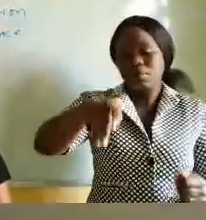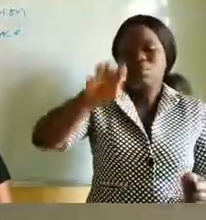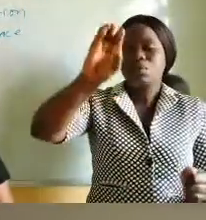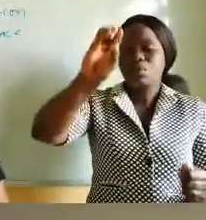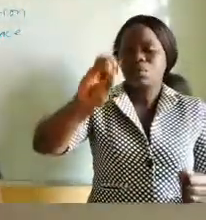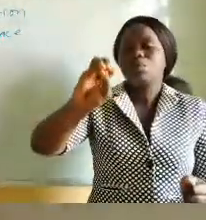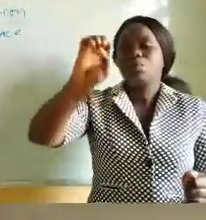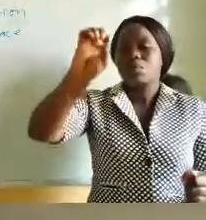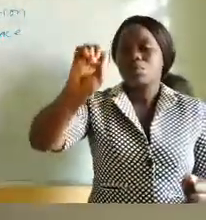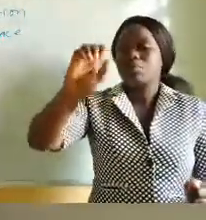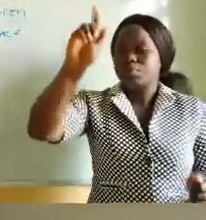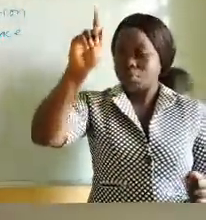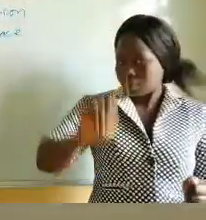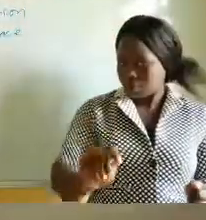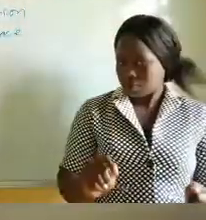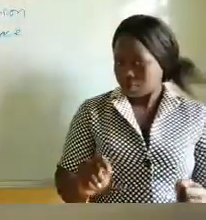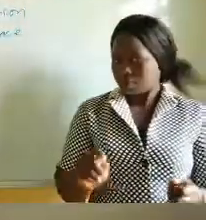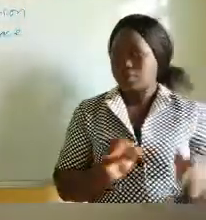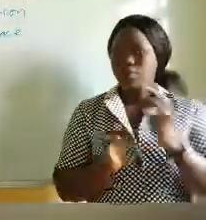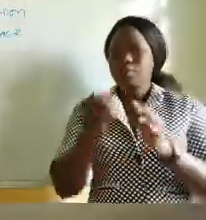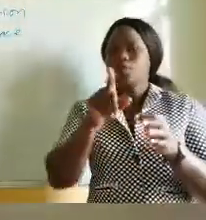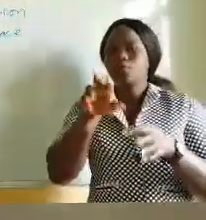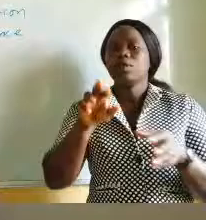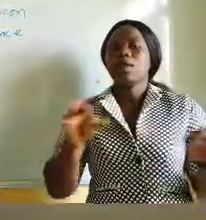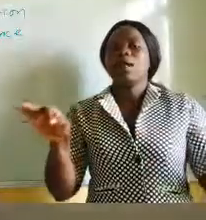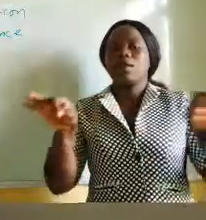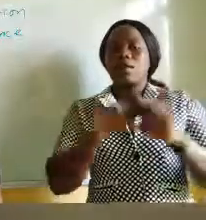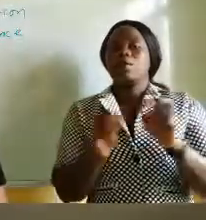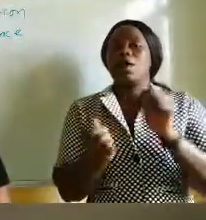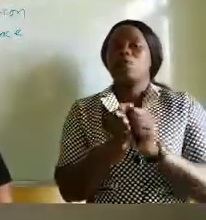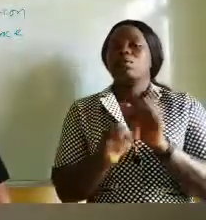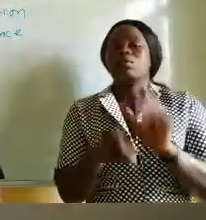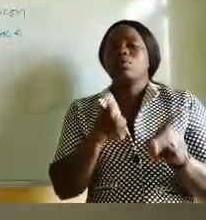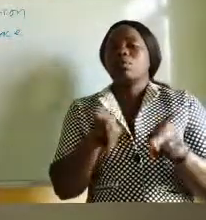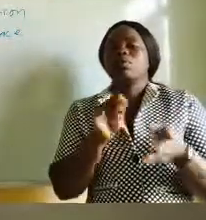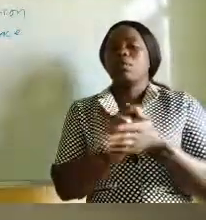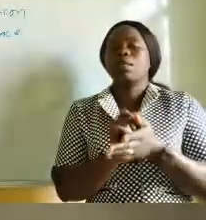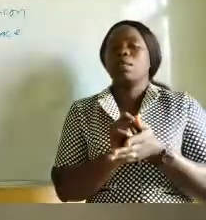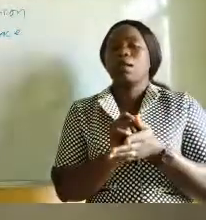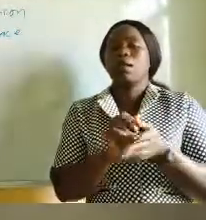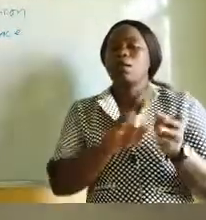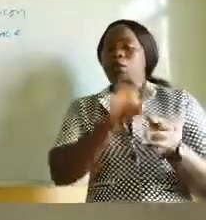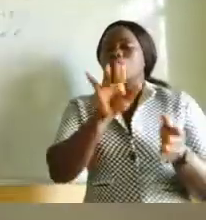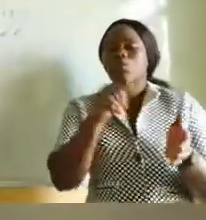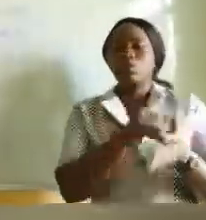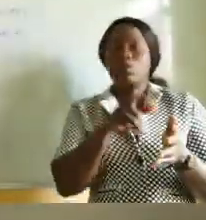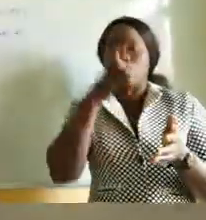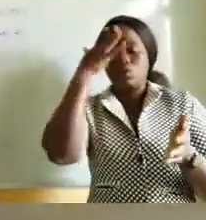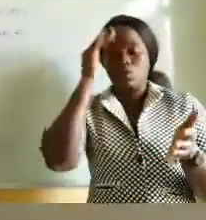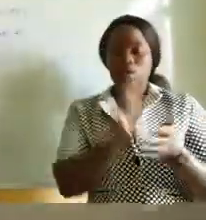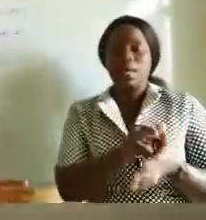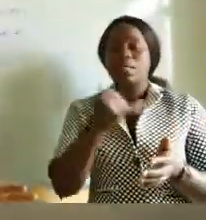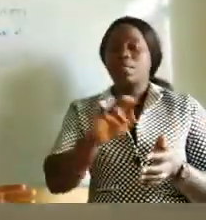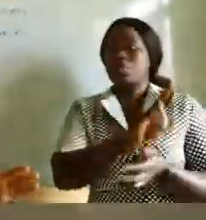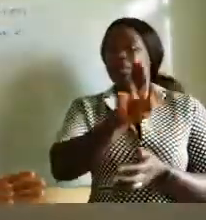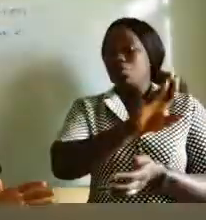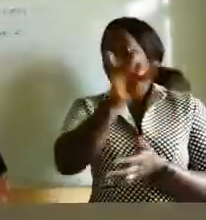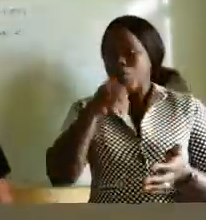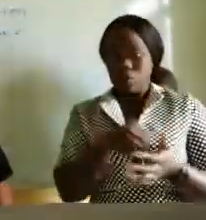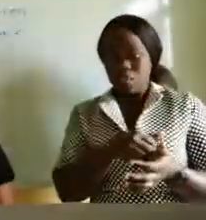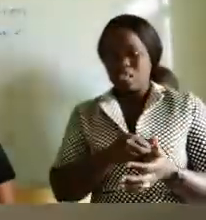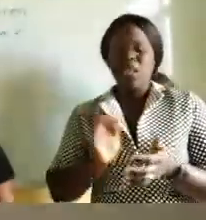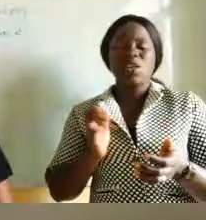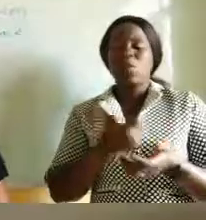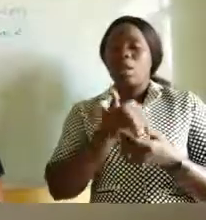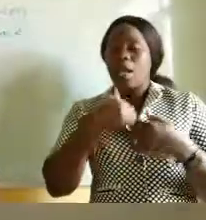are familiar with reading poem, you find that they make use of figures of speech a lot. Now we have several figures of